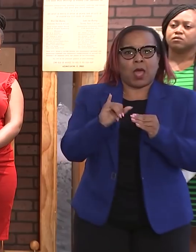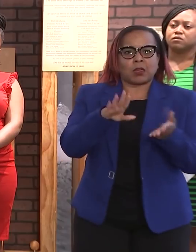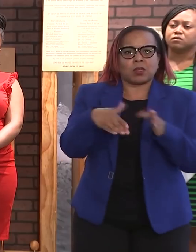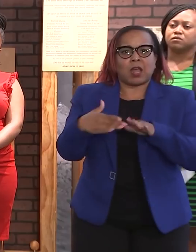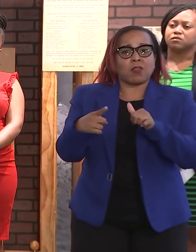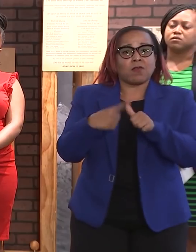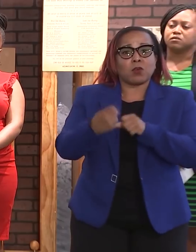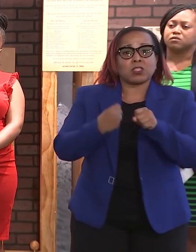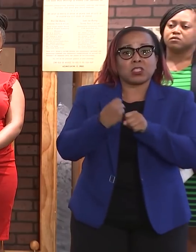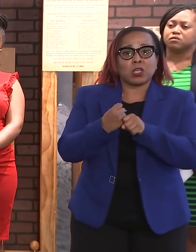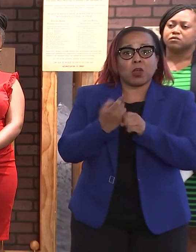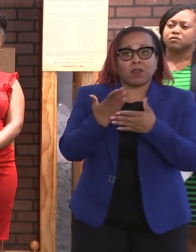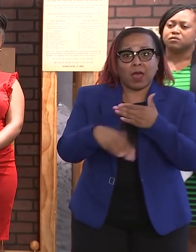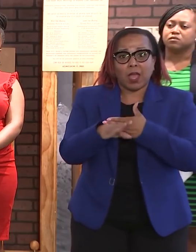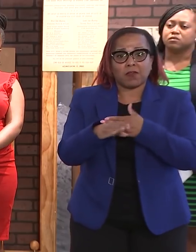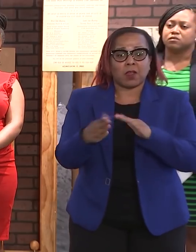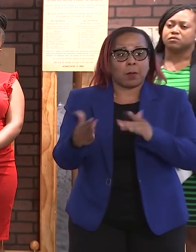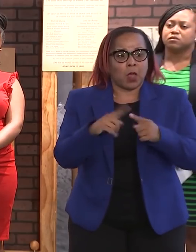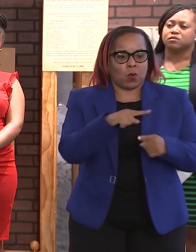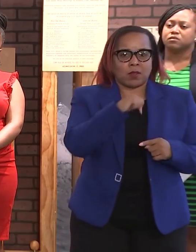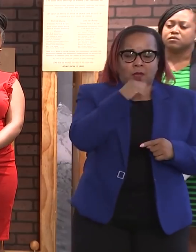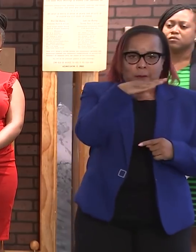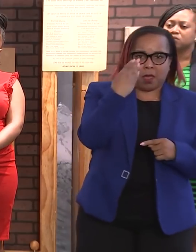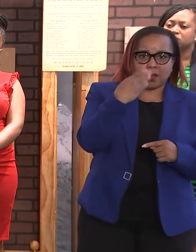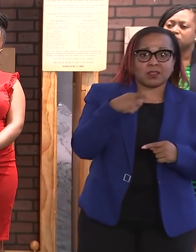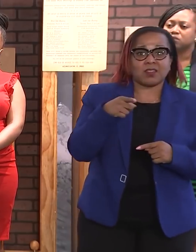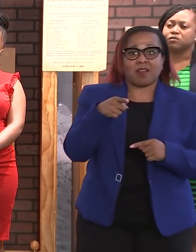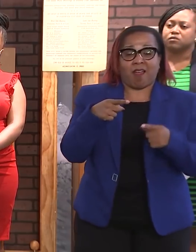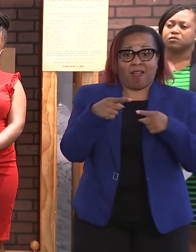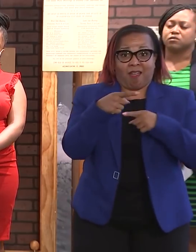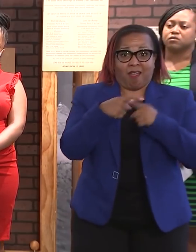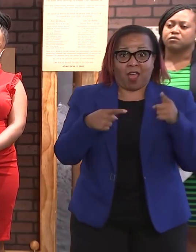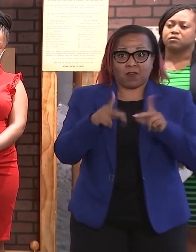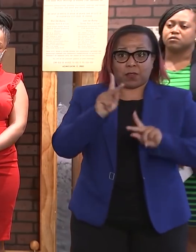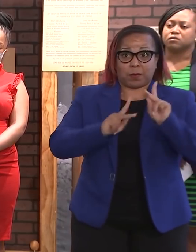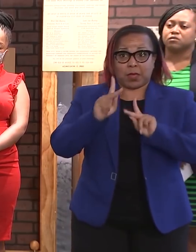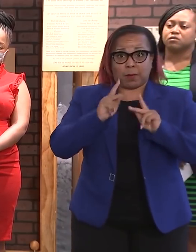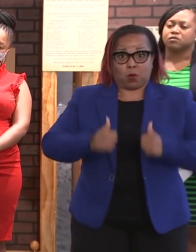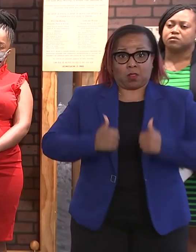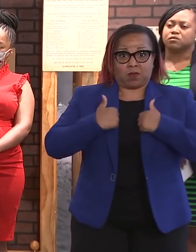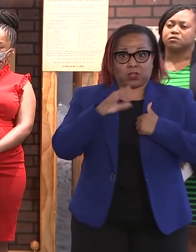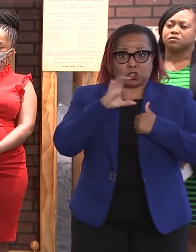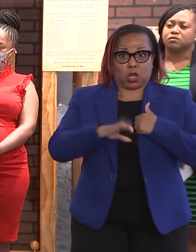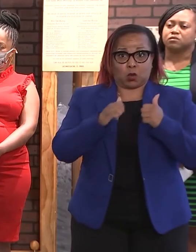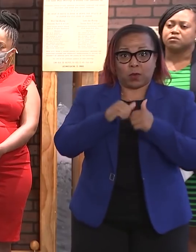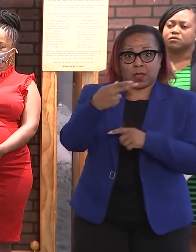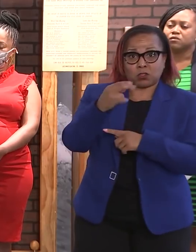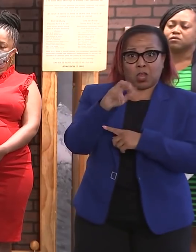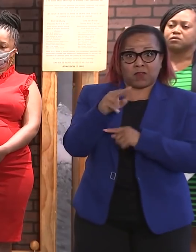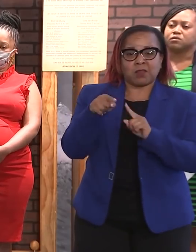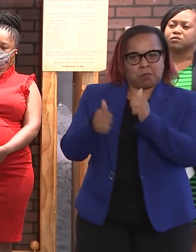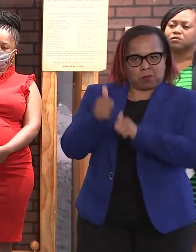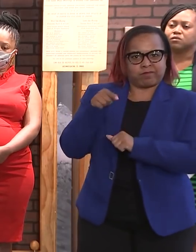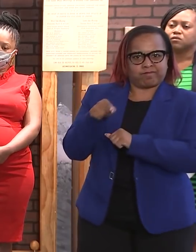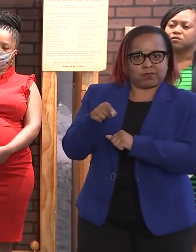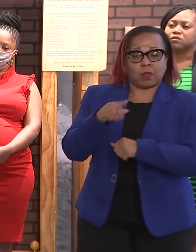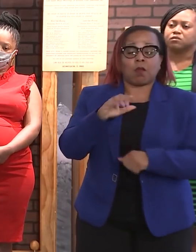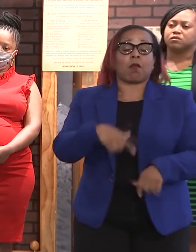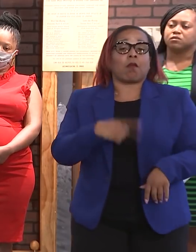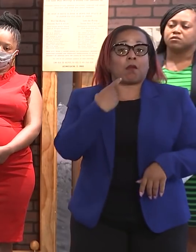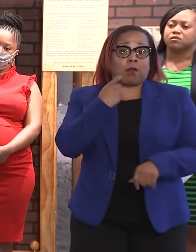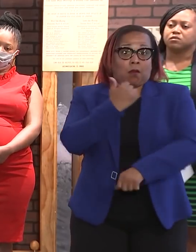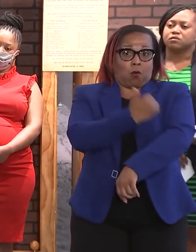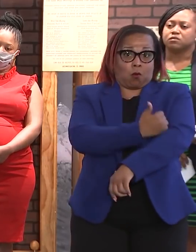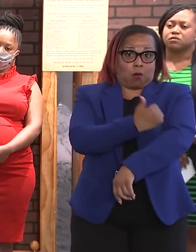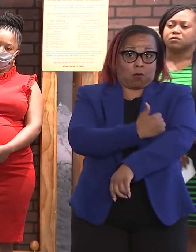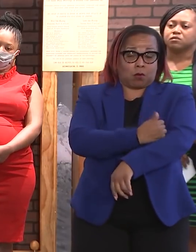first year of life compared to non-Blacks. Blacks accounted for half of the people living in Chicago with HIV, and the opioid-related